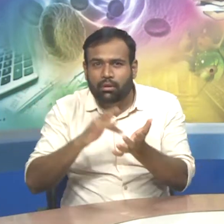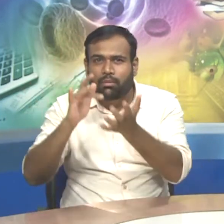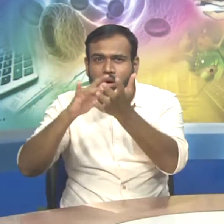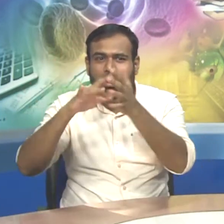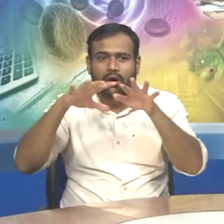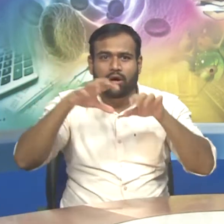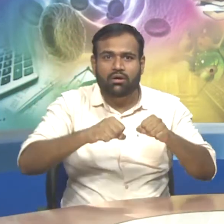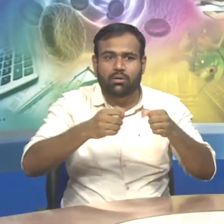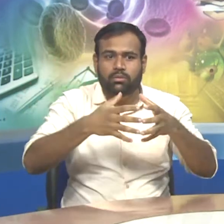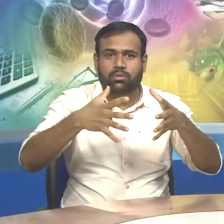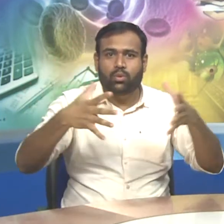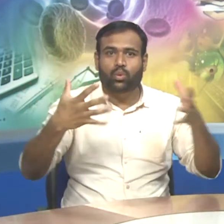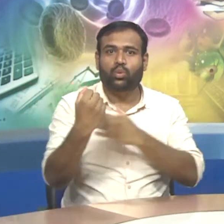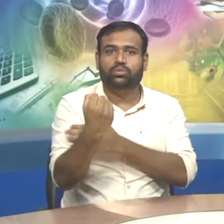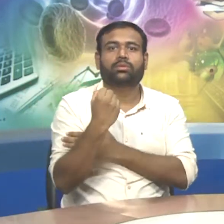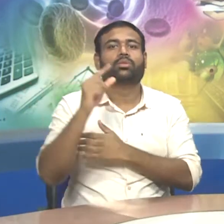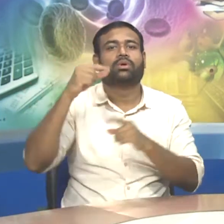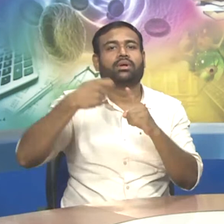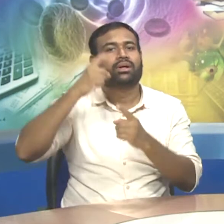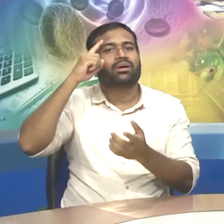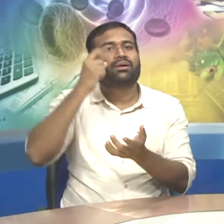the British period.